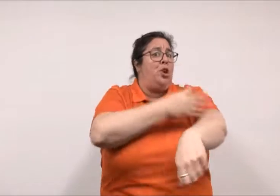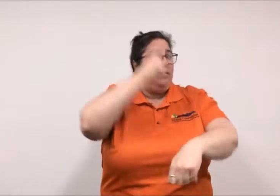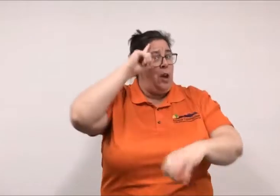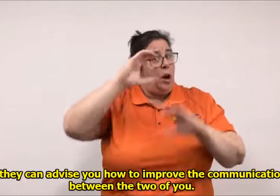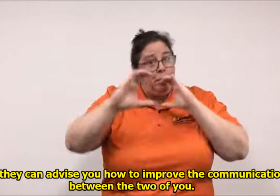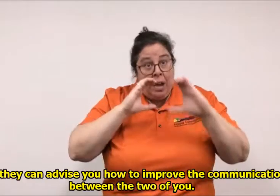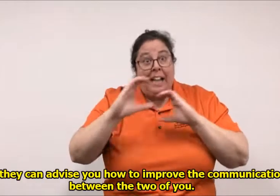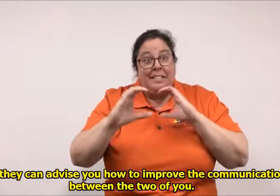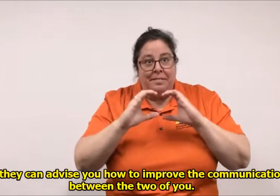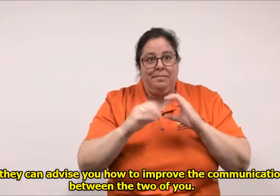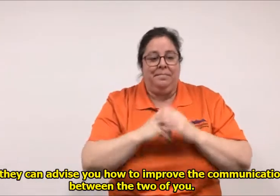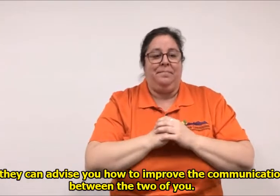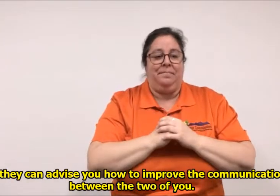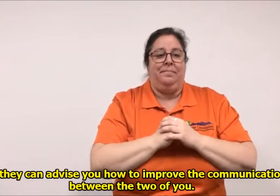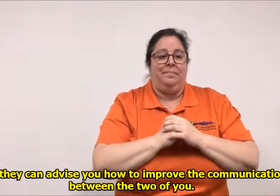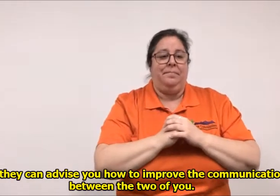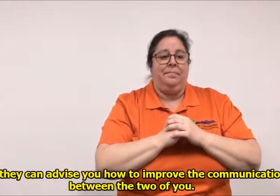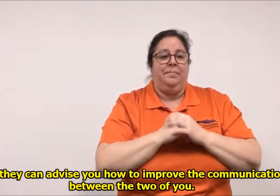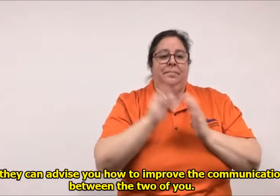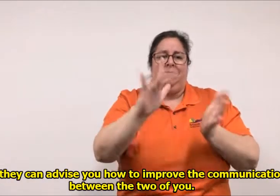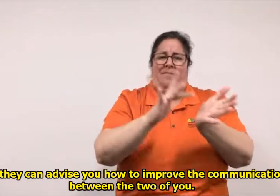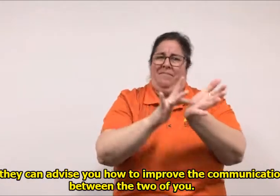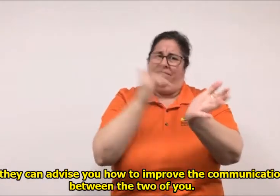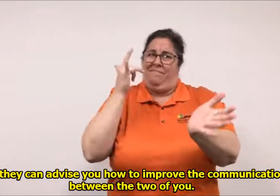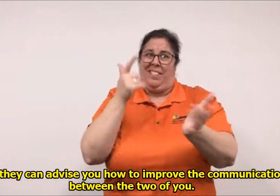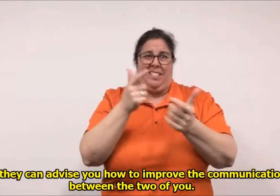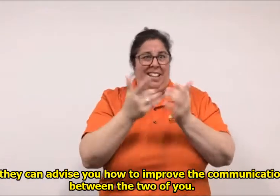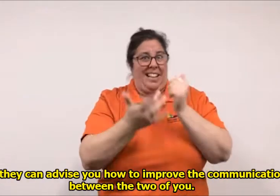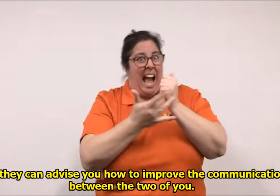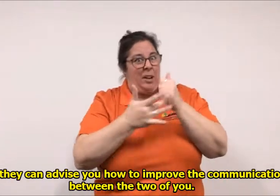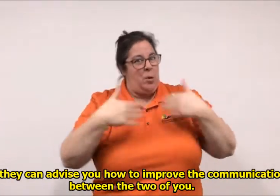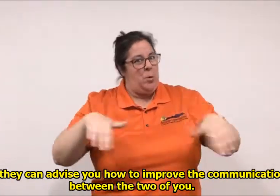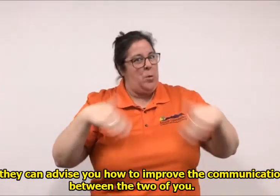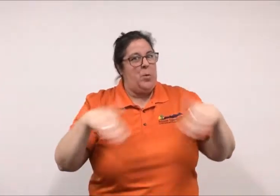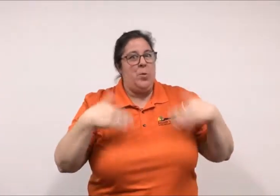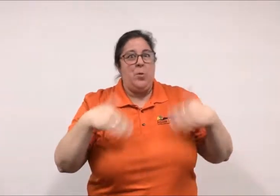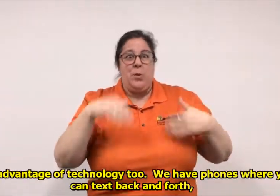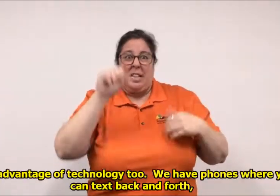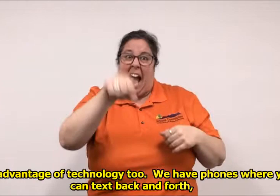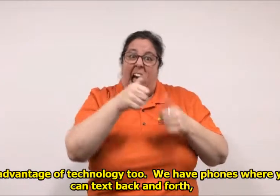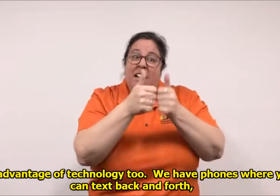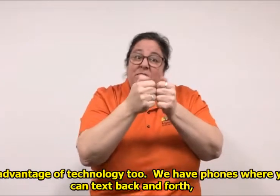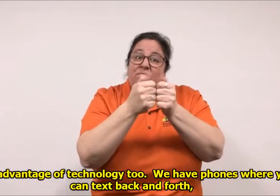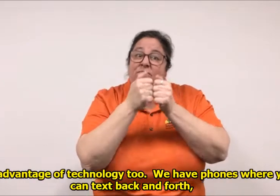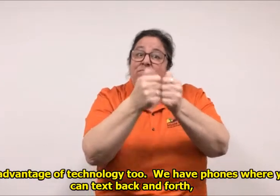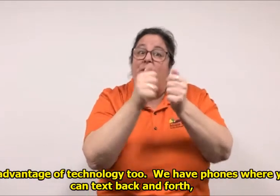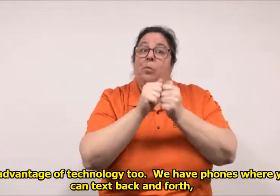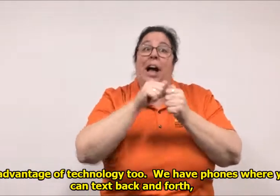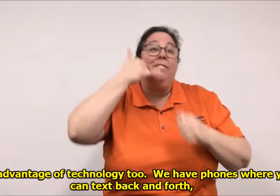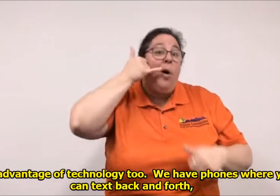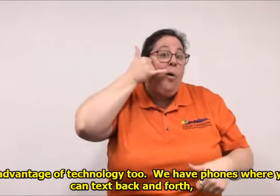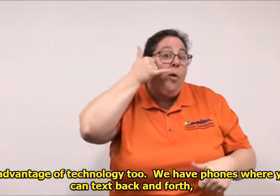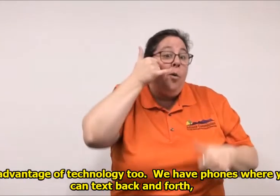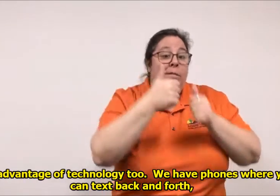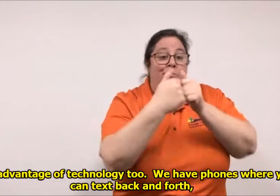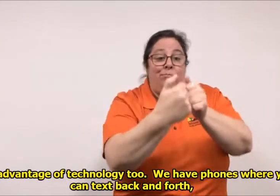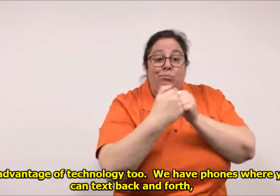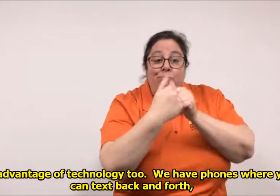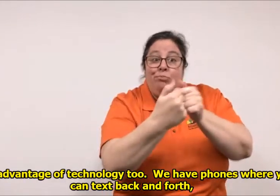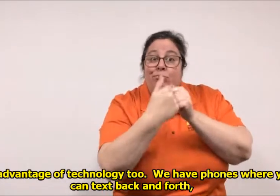And they can advise you how to improve the communication between the two of you. Take advantage of technology too. We have phones